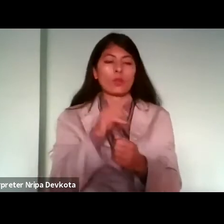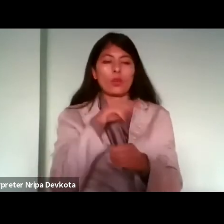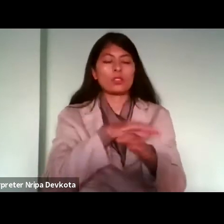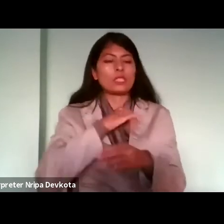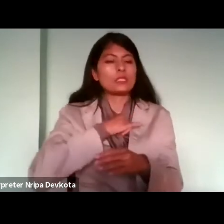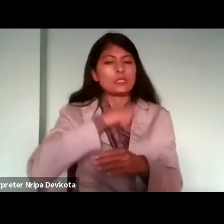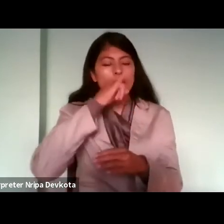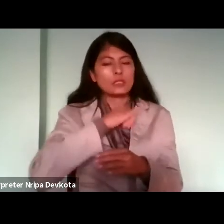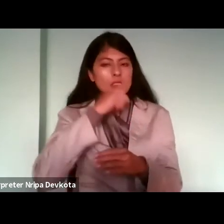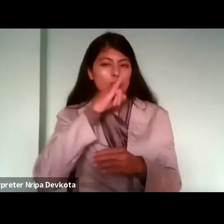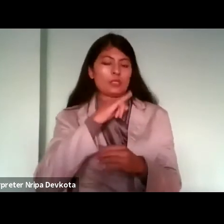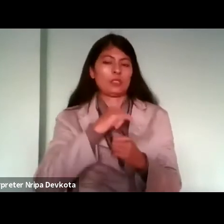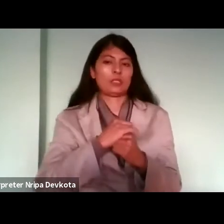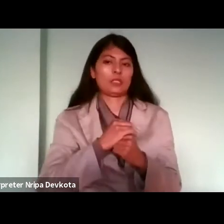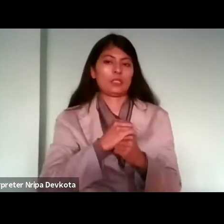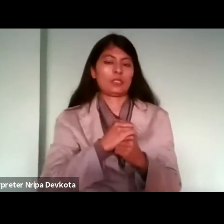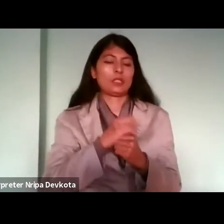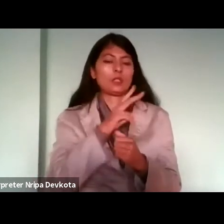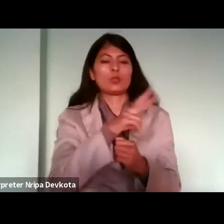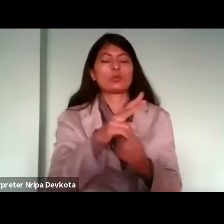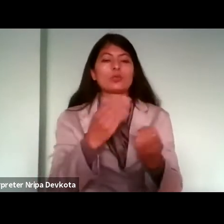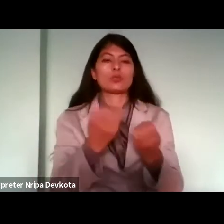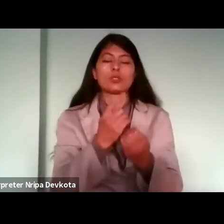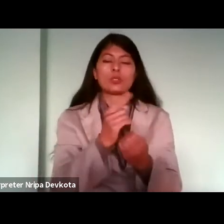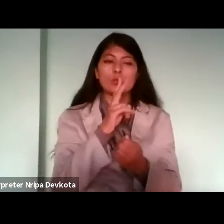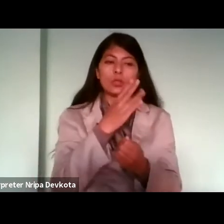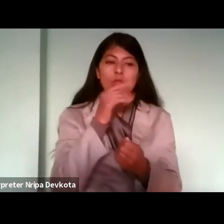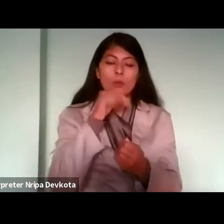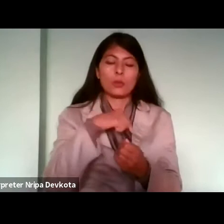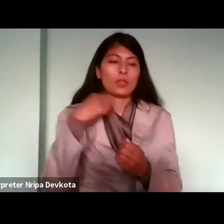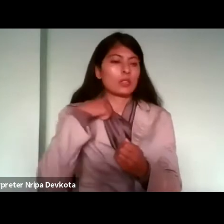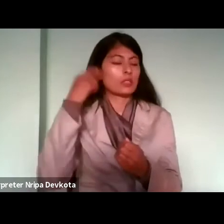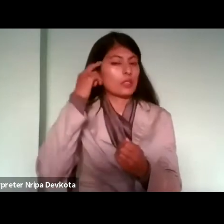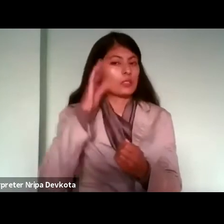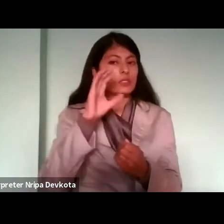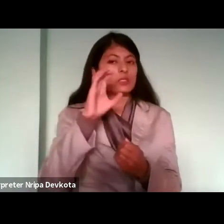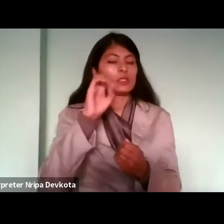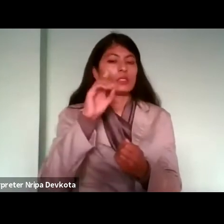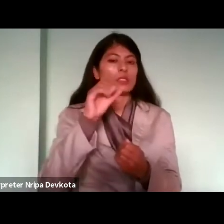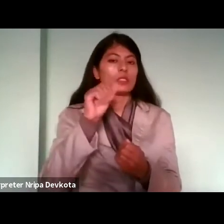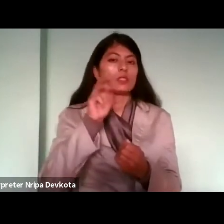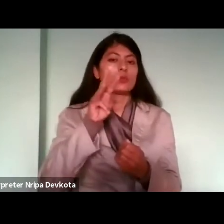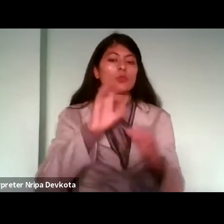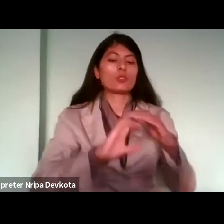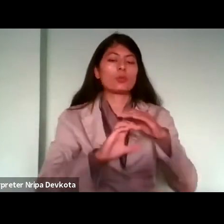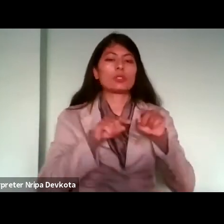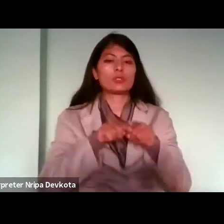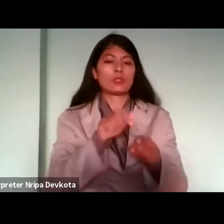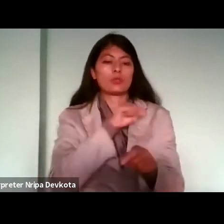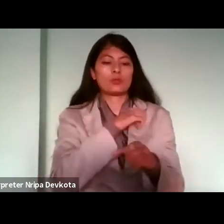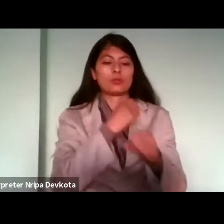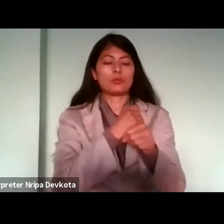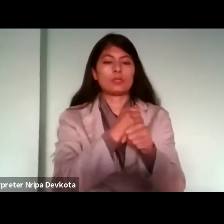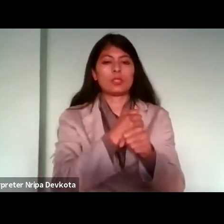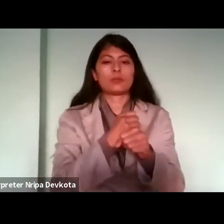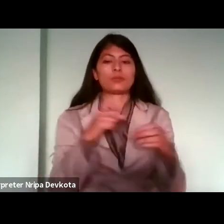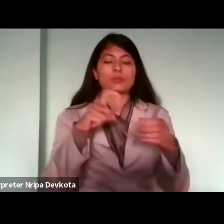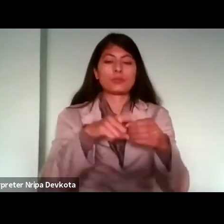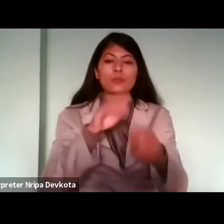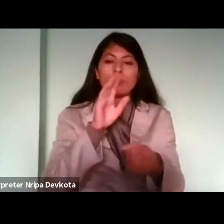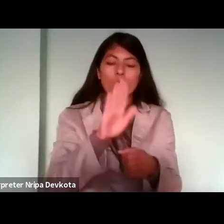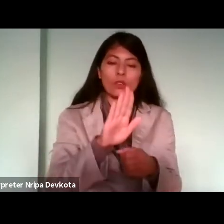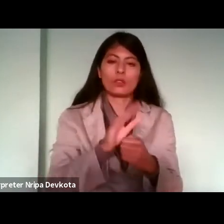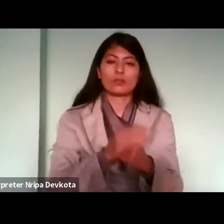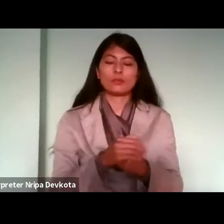because I know that sex workers had engaged with the CEDAW committee and had made many submissions. So by